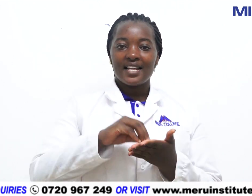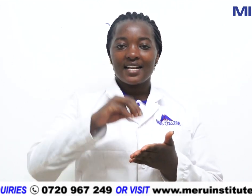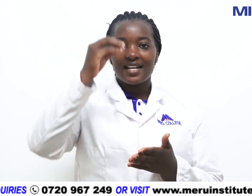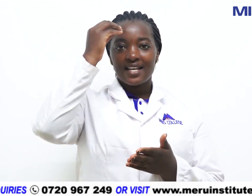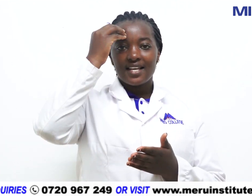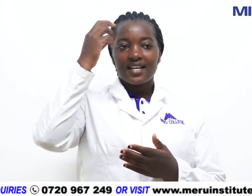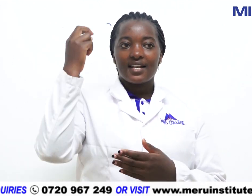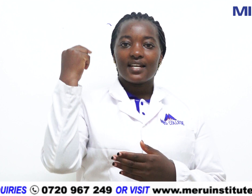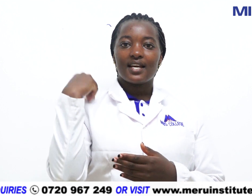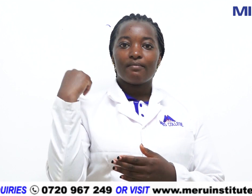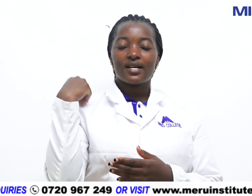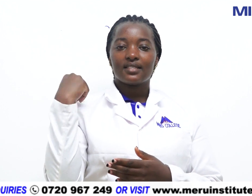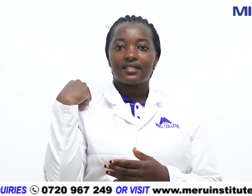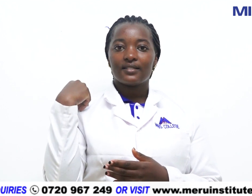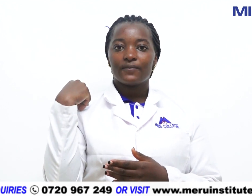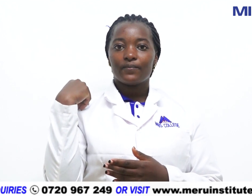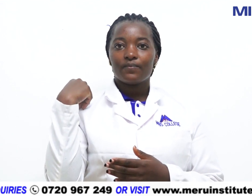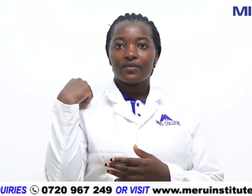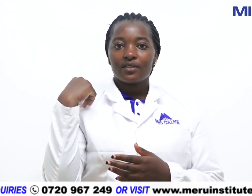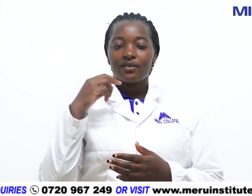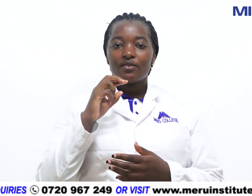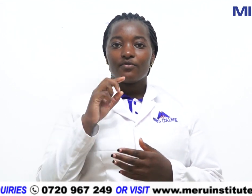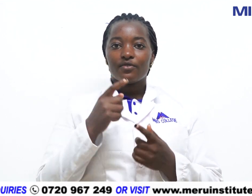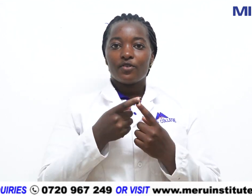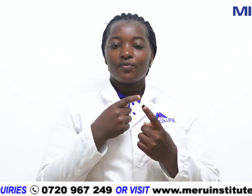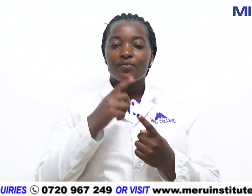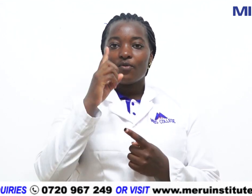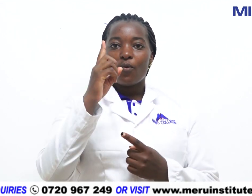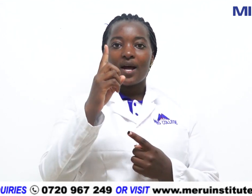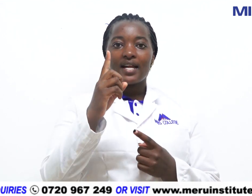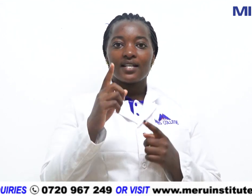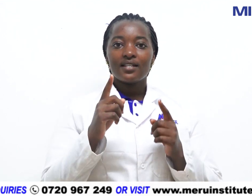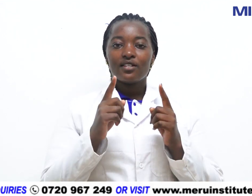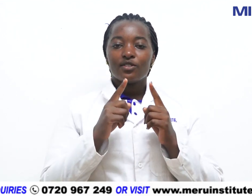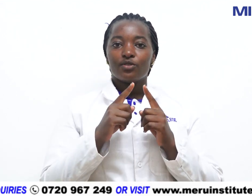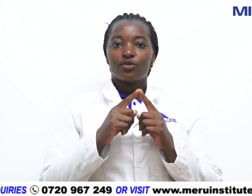learn numbers from 1 to